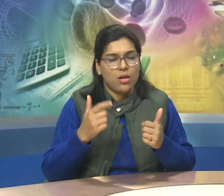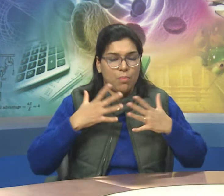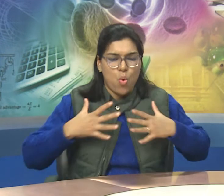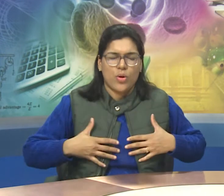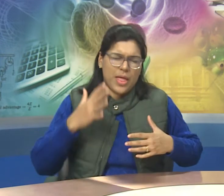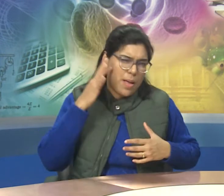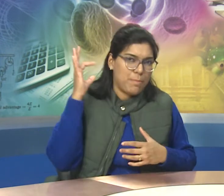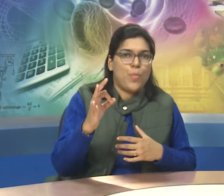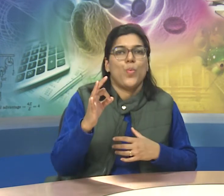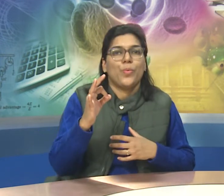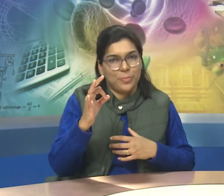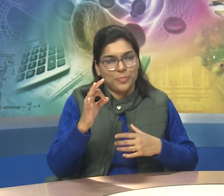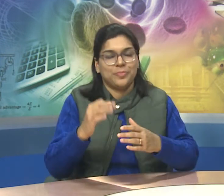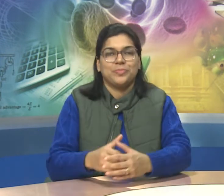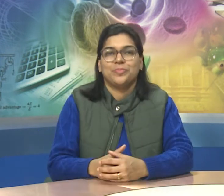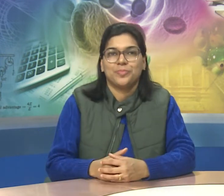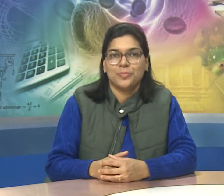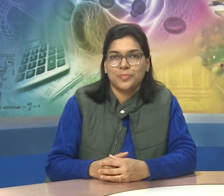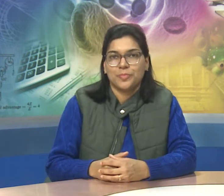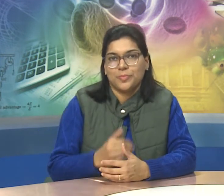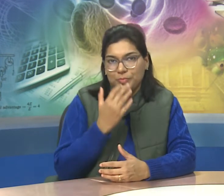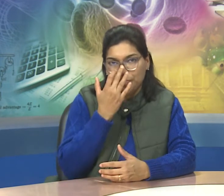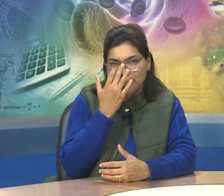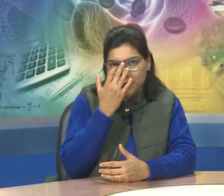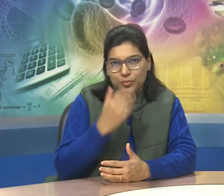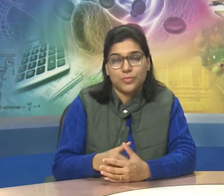one's mental efficiency.